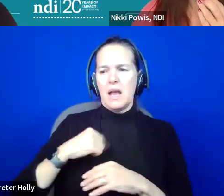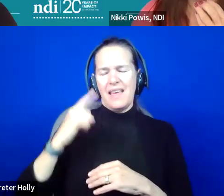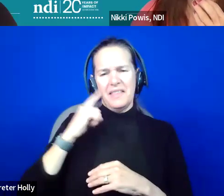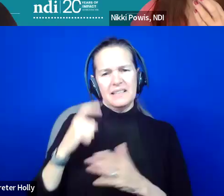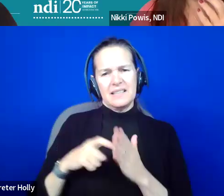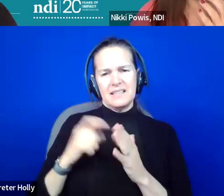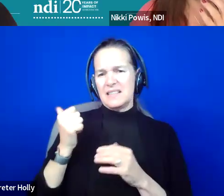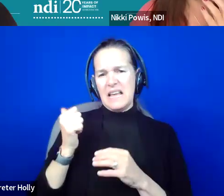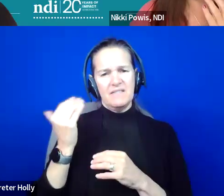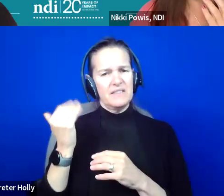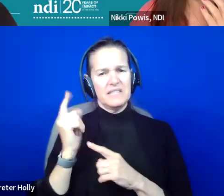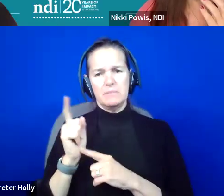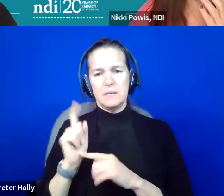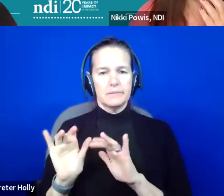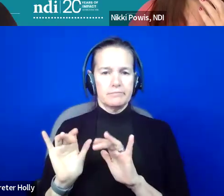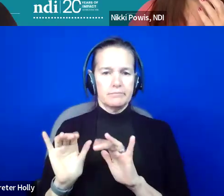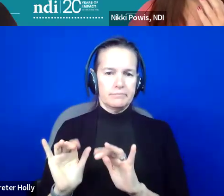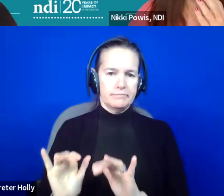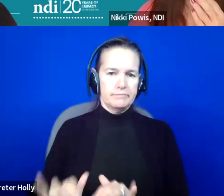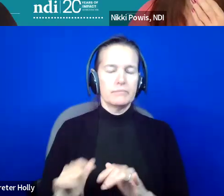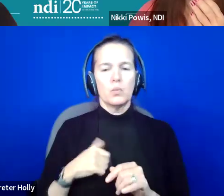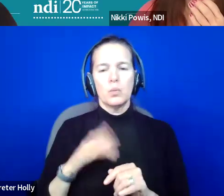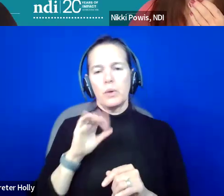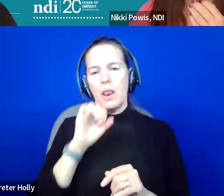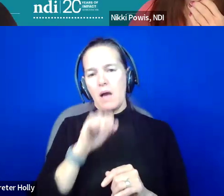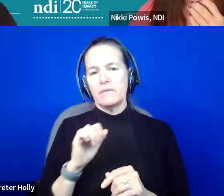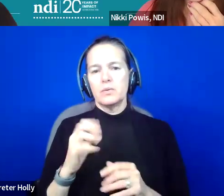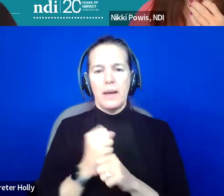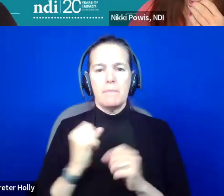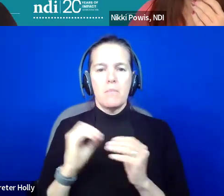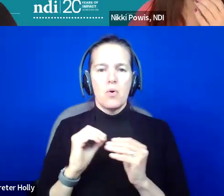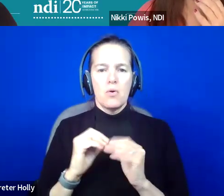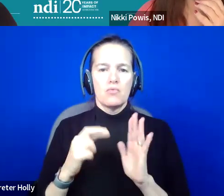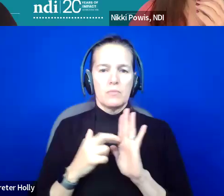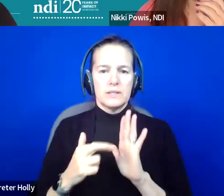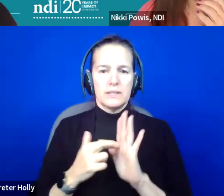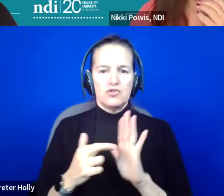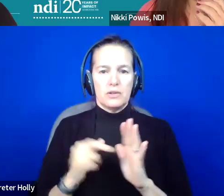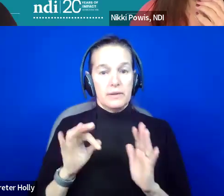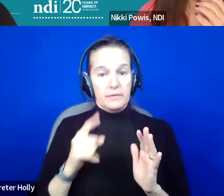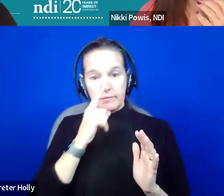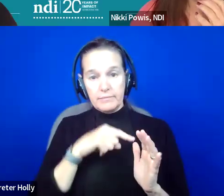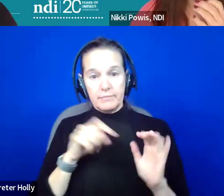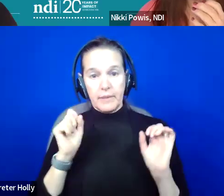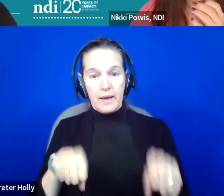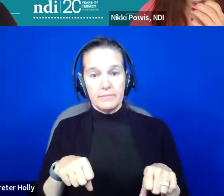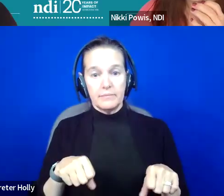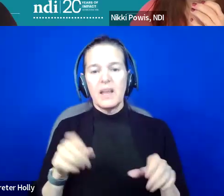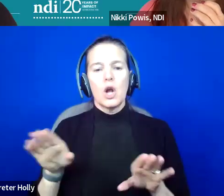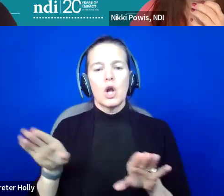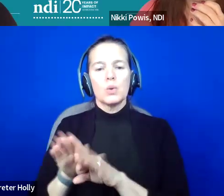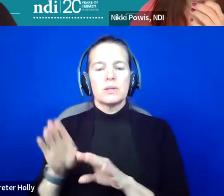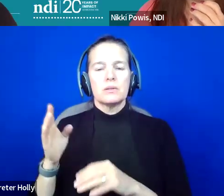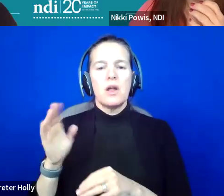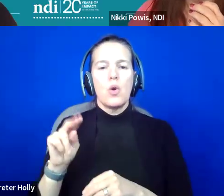10, 15 minutes or so to do it, but we would love to get more representation if you can take a minute. It closes on the